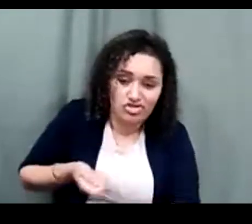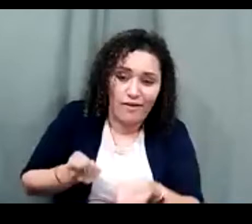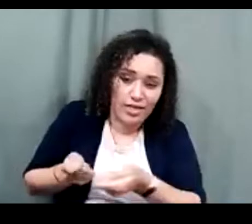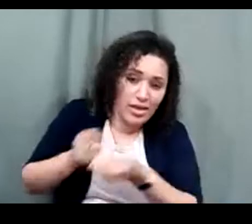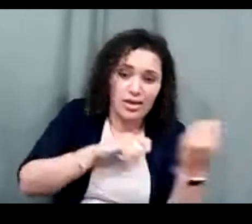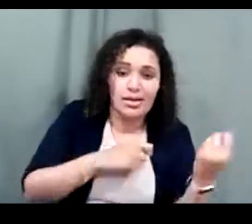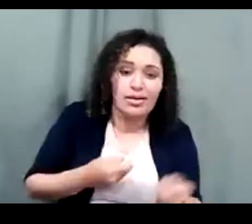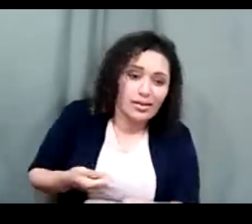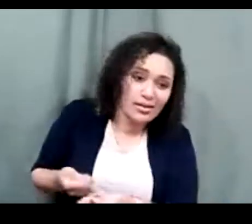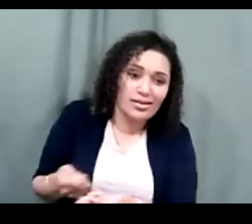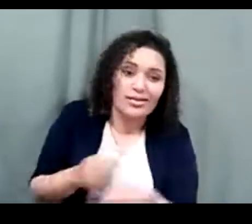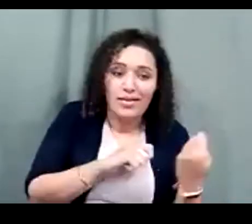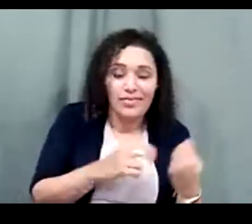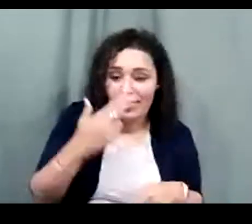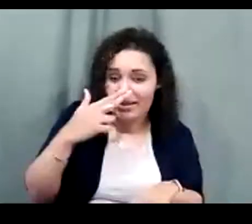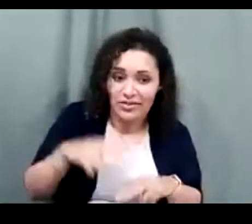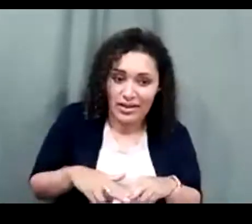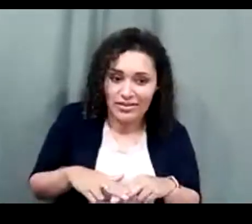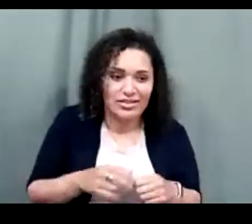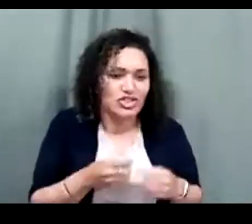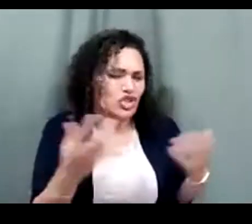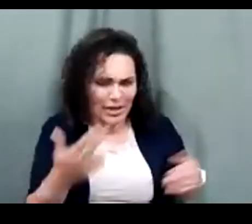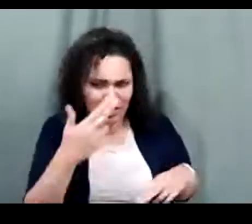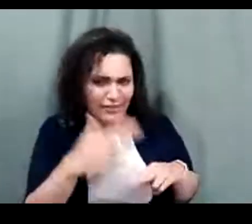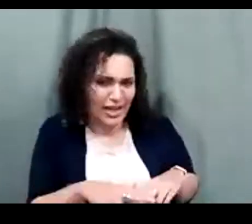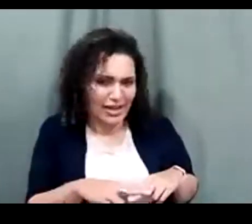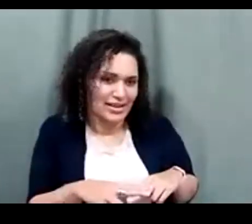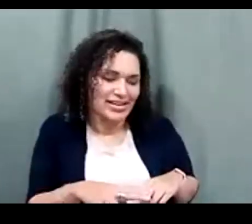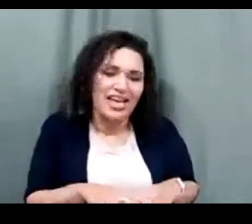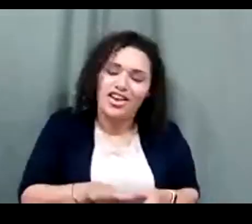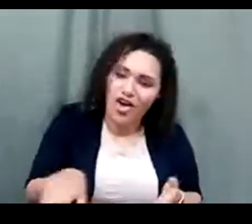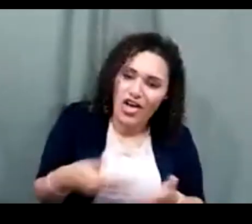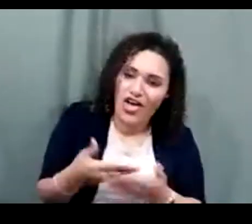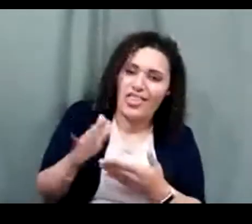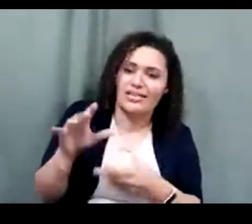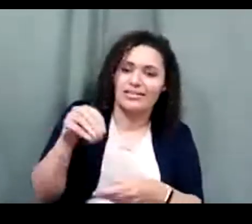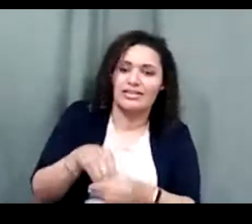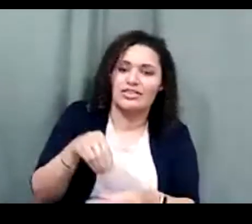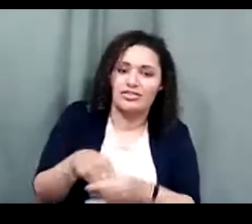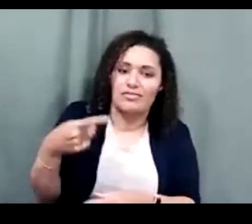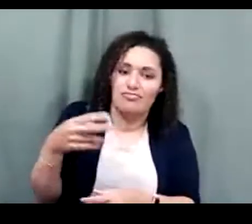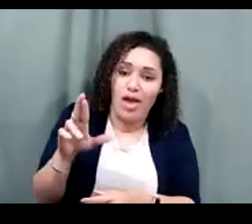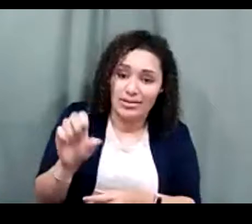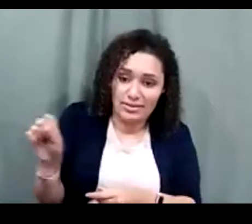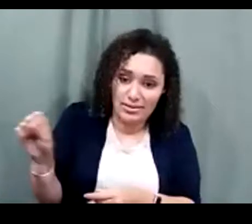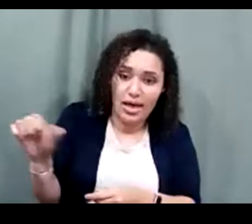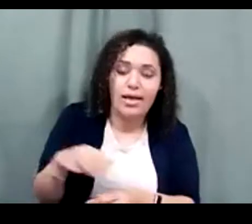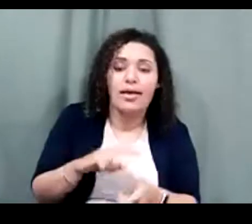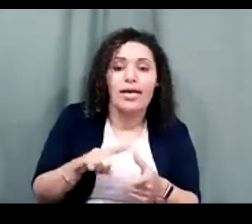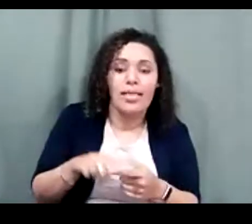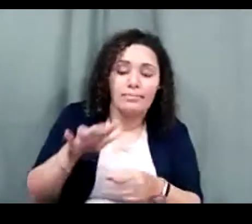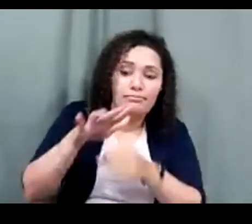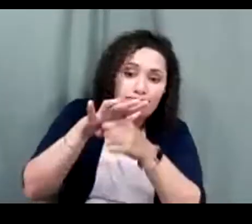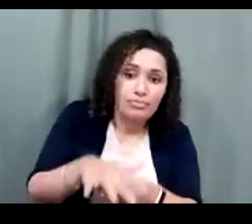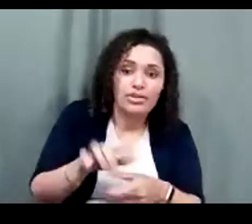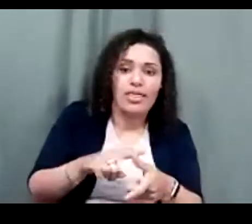everything out. And that is really fun. So much fun. Anyway, so then that all goes into the press, and then that is pressed and goes into barrel,